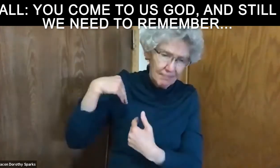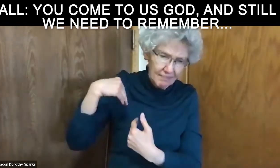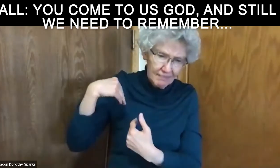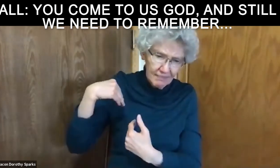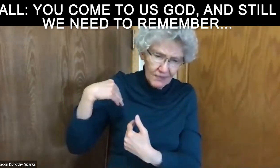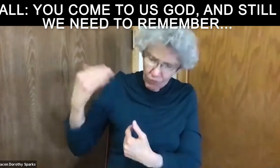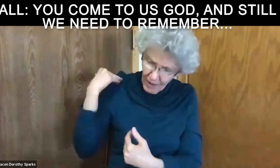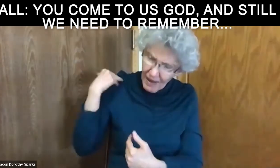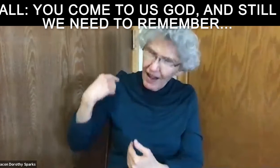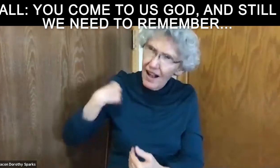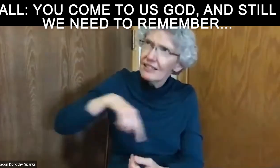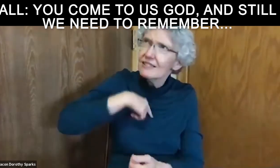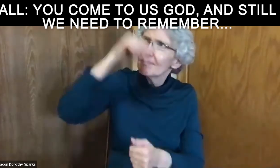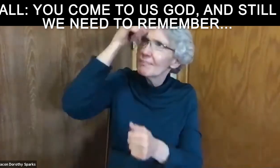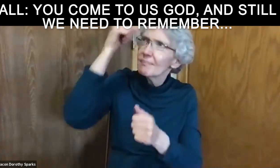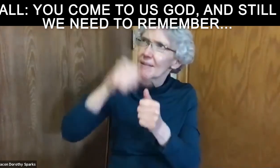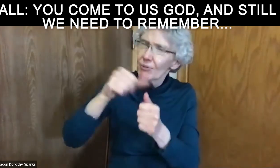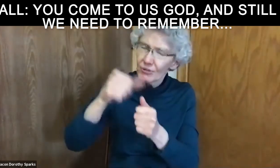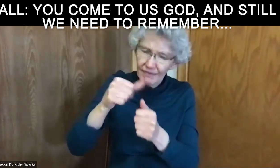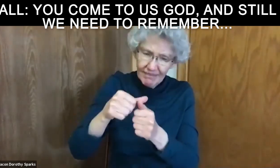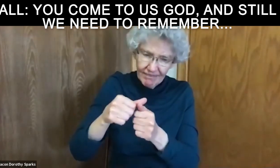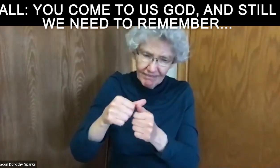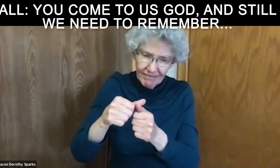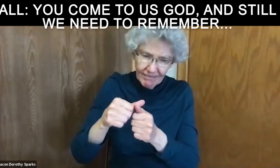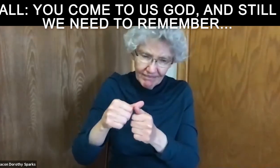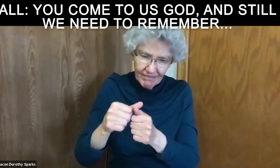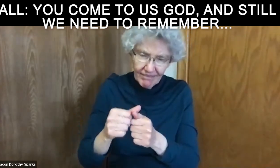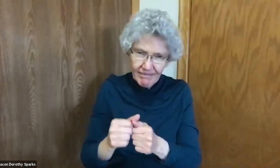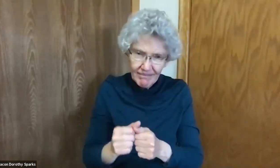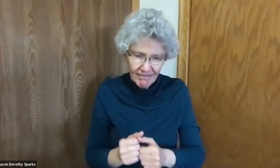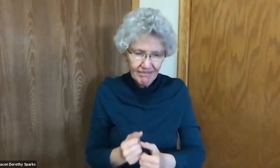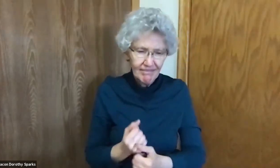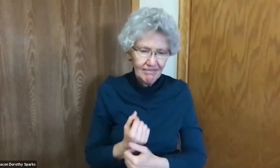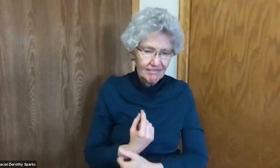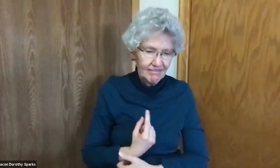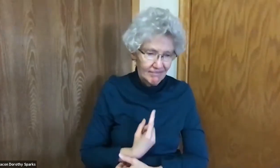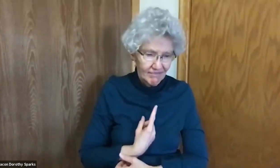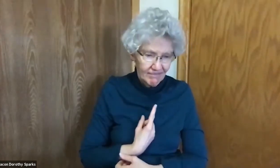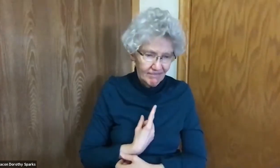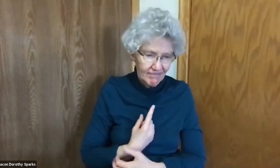You come to us, God, and still we need to remember.